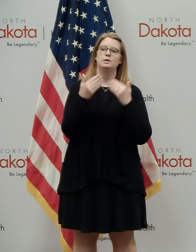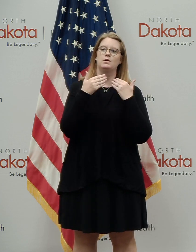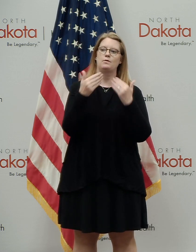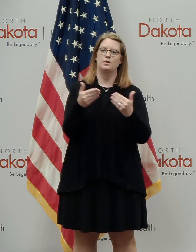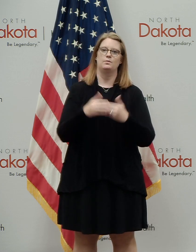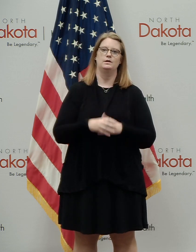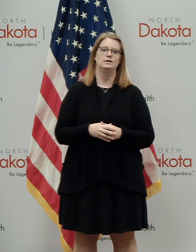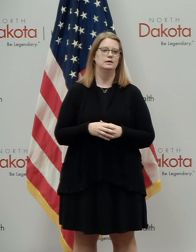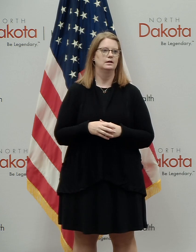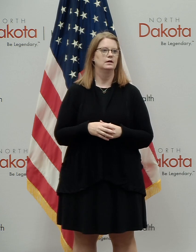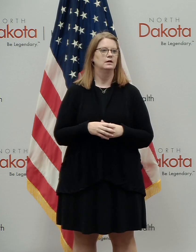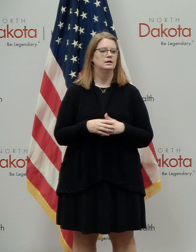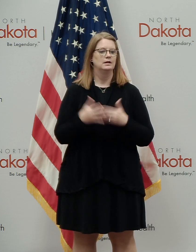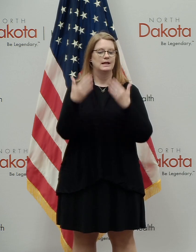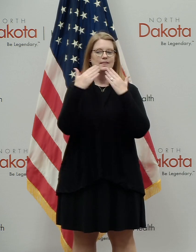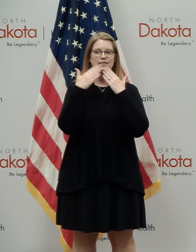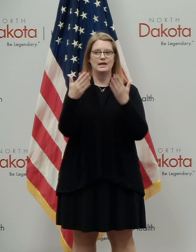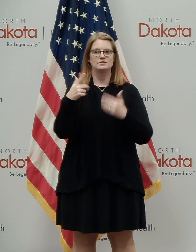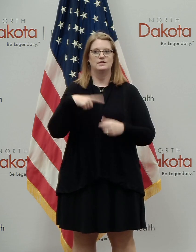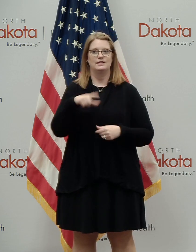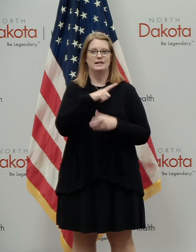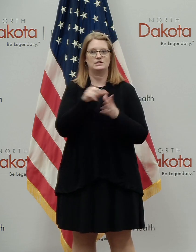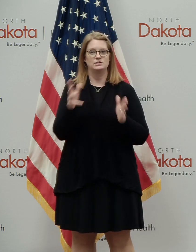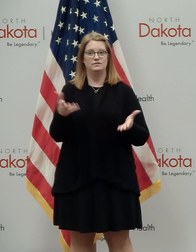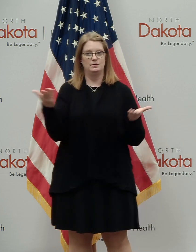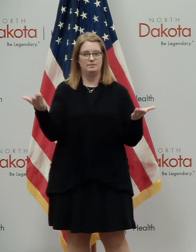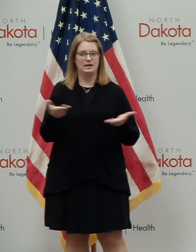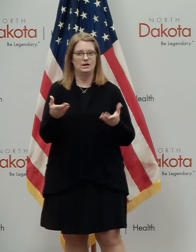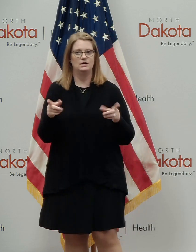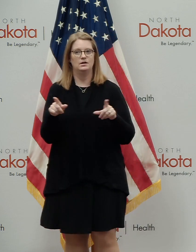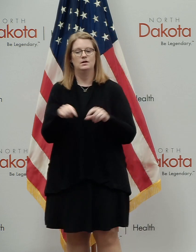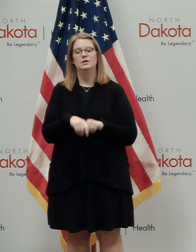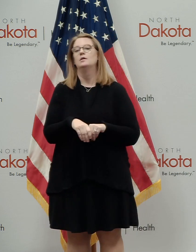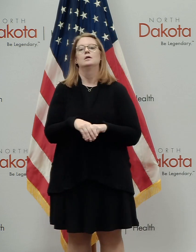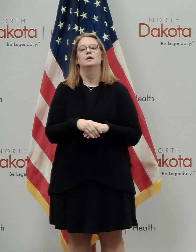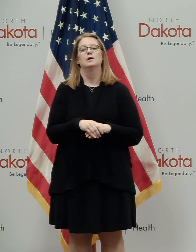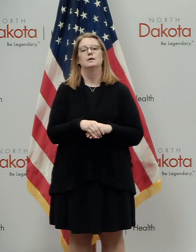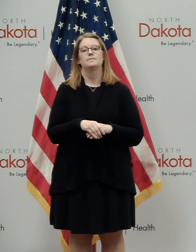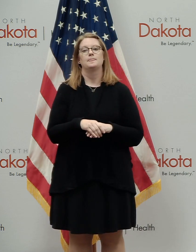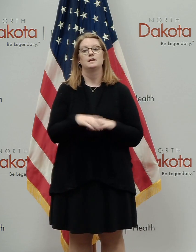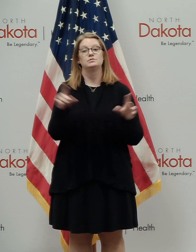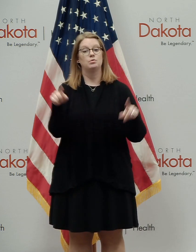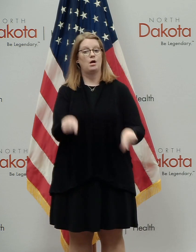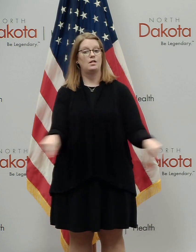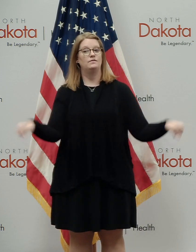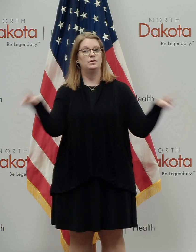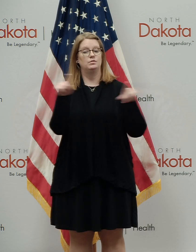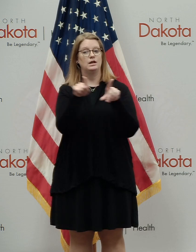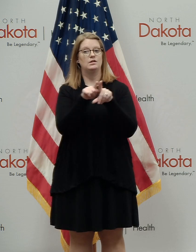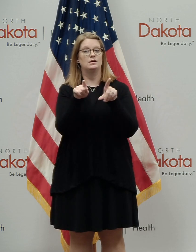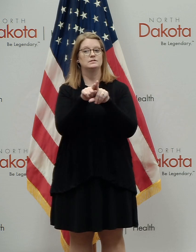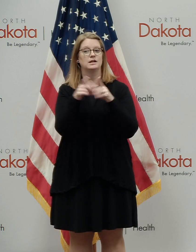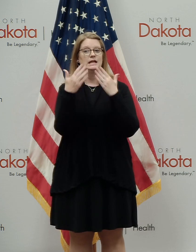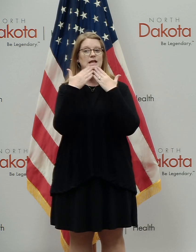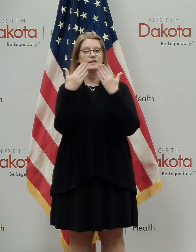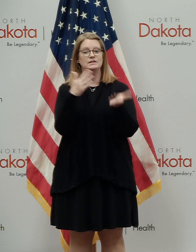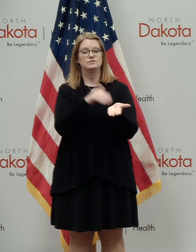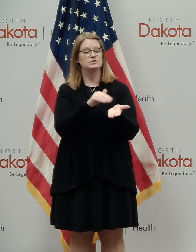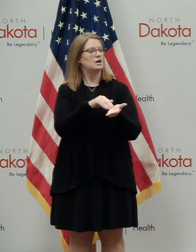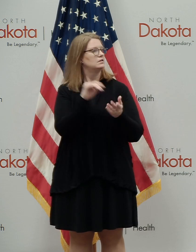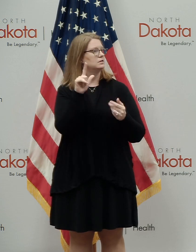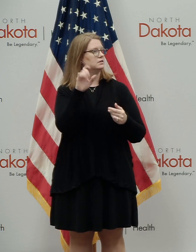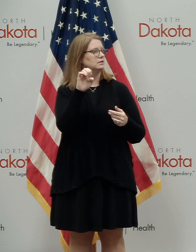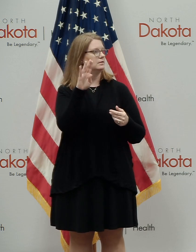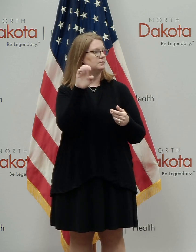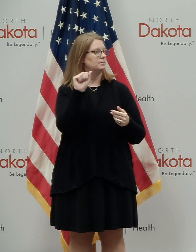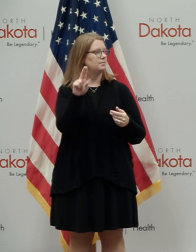forward. And with that, again, thank you to the legislators for being here and to all of them. And thanks for Dr. LeBeau taking time